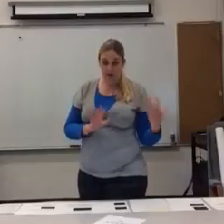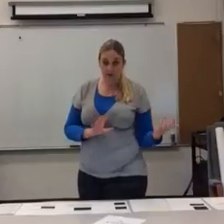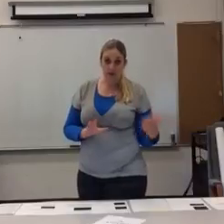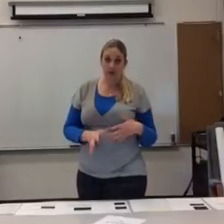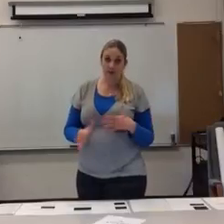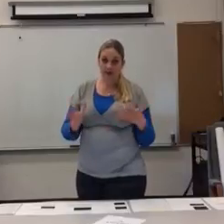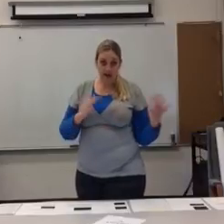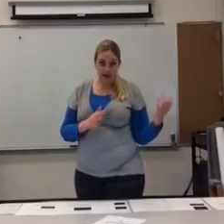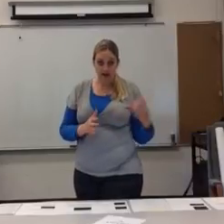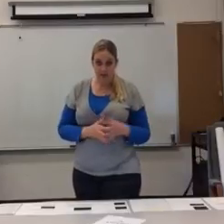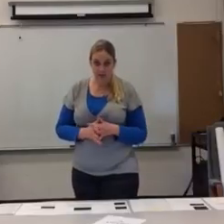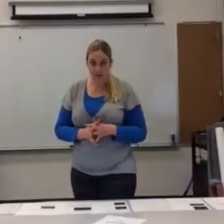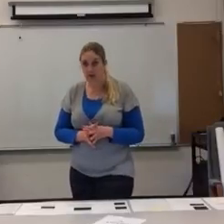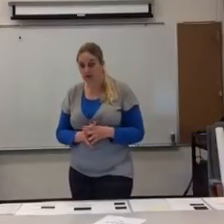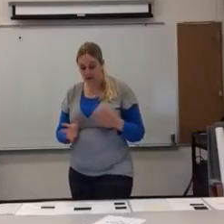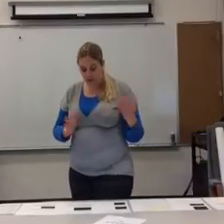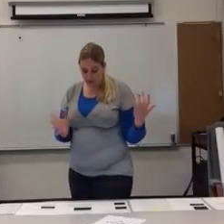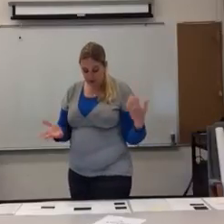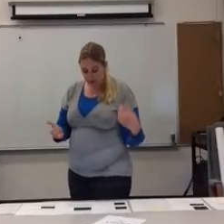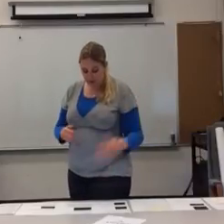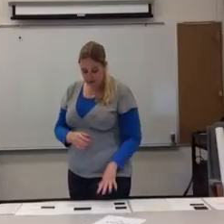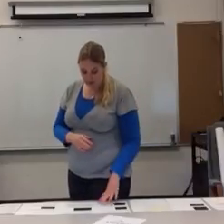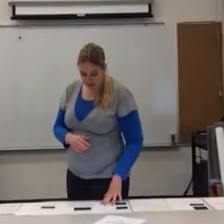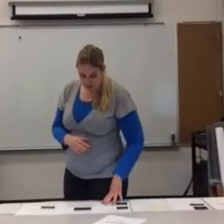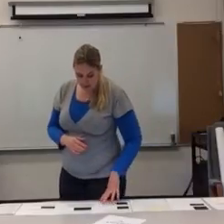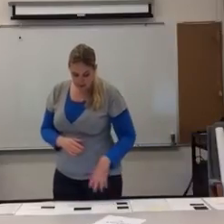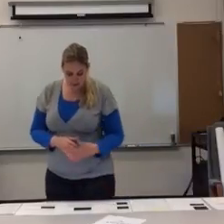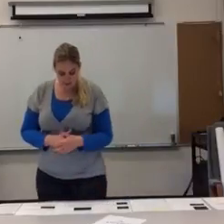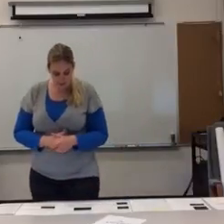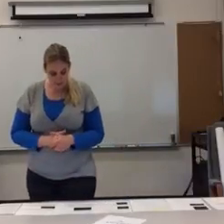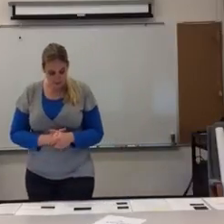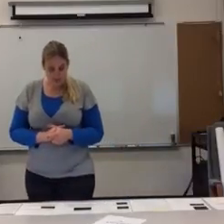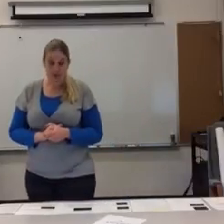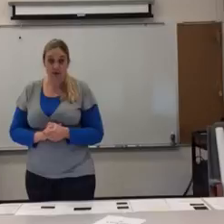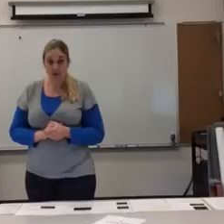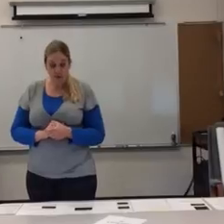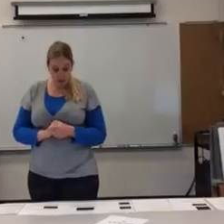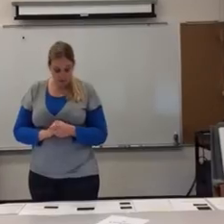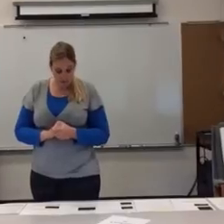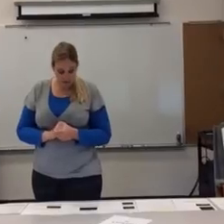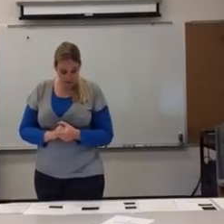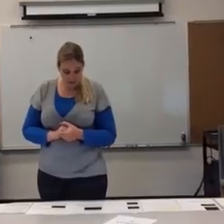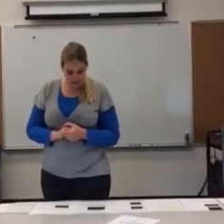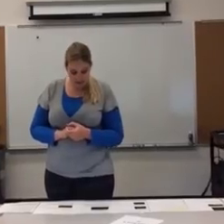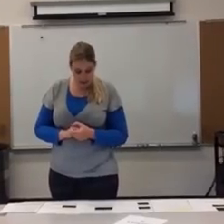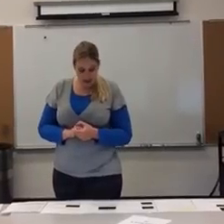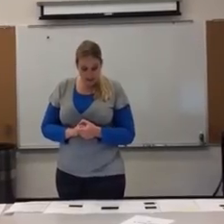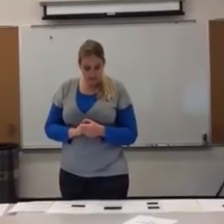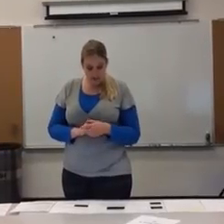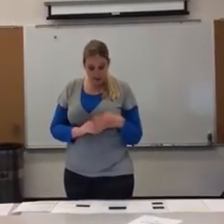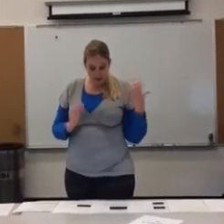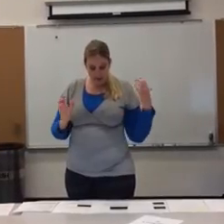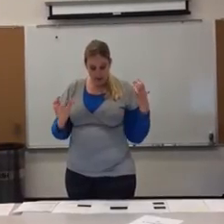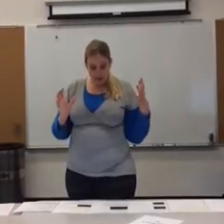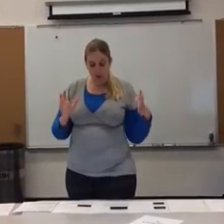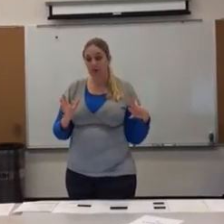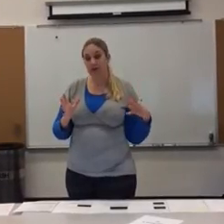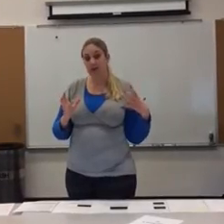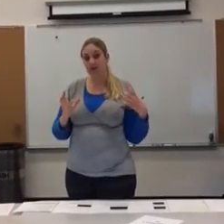ocean floor just to kind of get familiar with the ocean and what's in there. So feel free to read both of those. And then for the miniature ocean